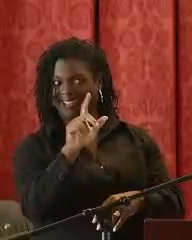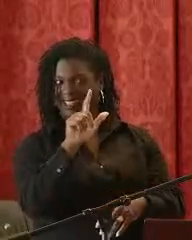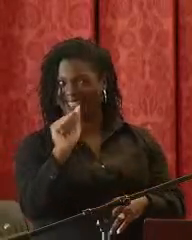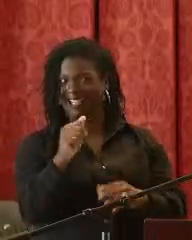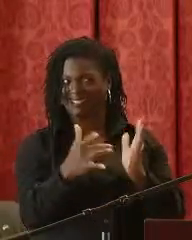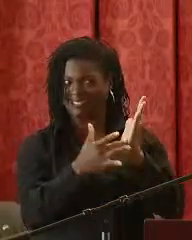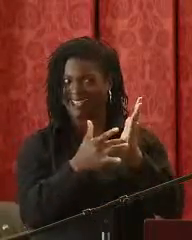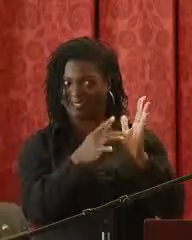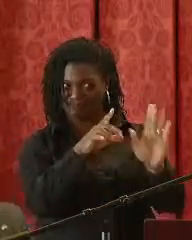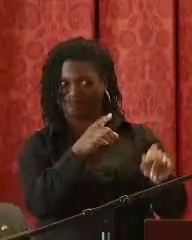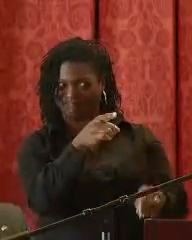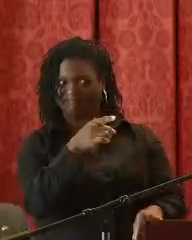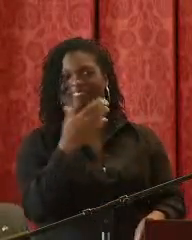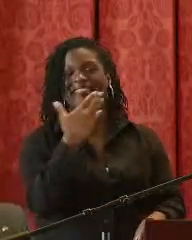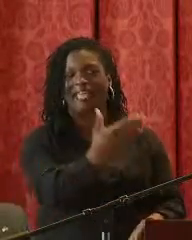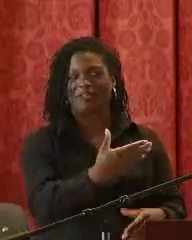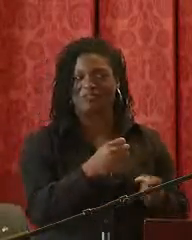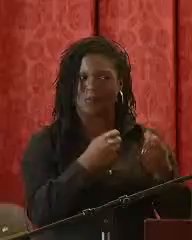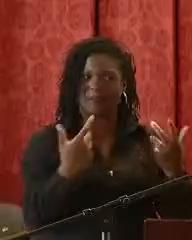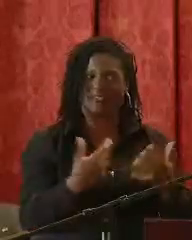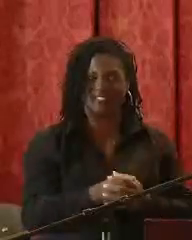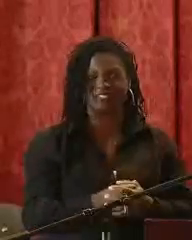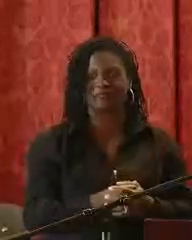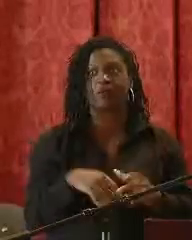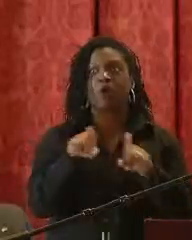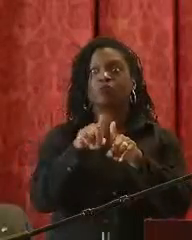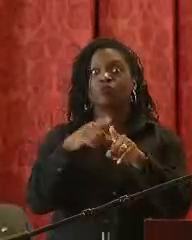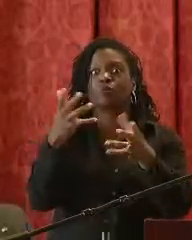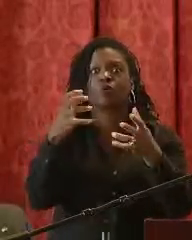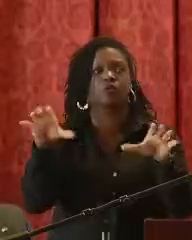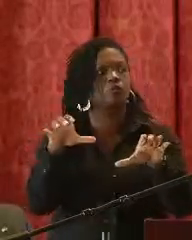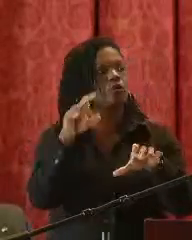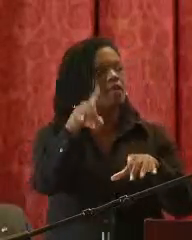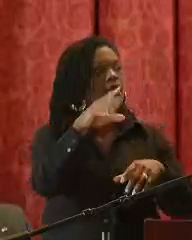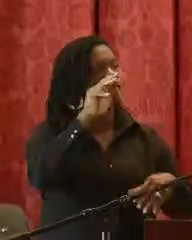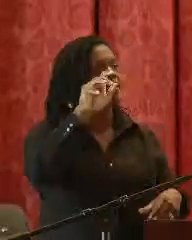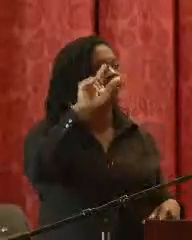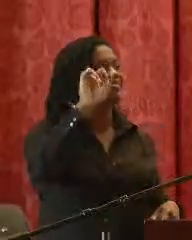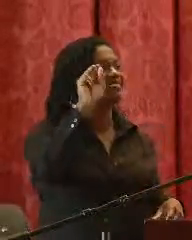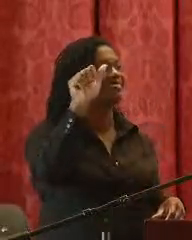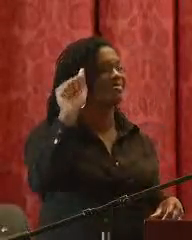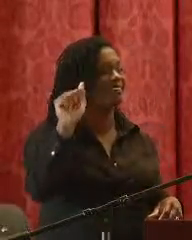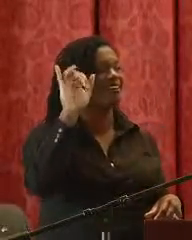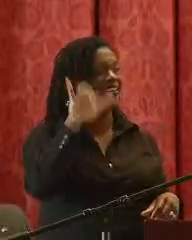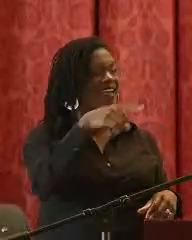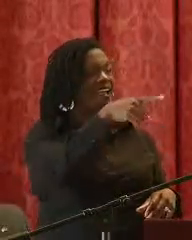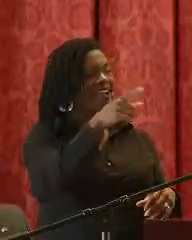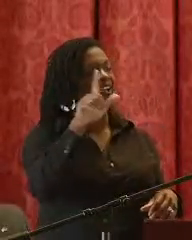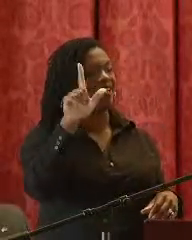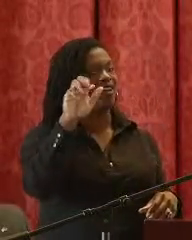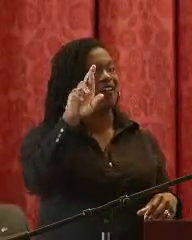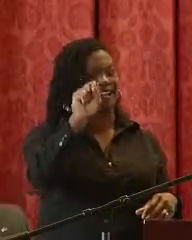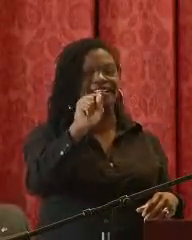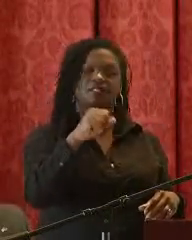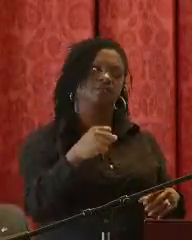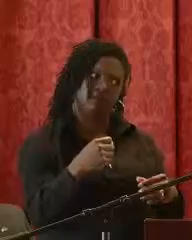Part of some of the things else I want to do is Melissa with LRS. We got a long way to go, but you know what? We're on the right